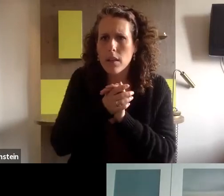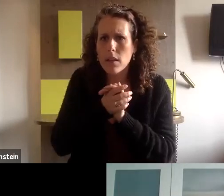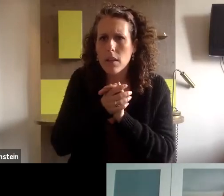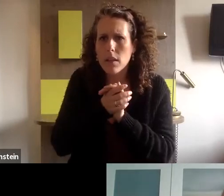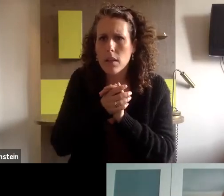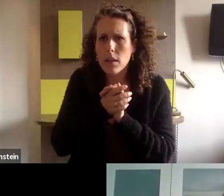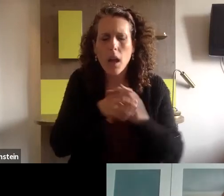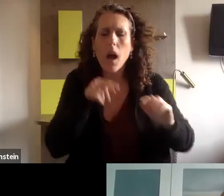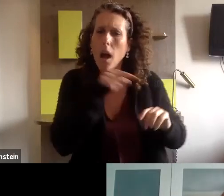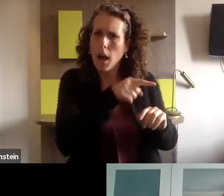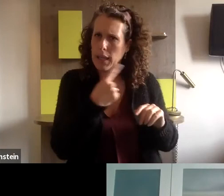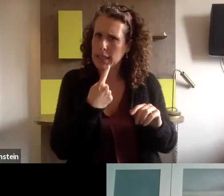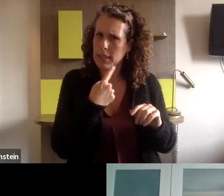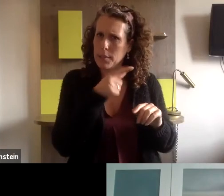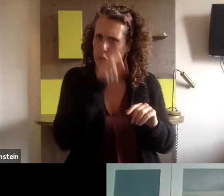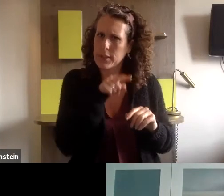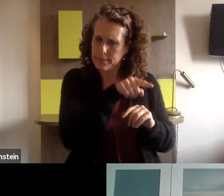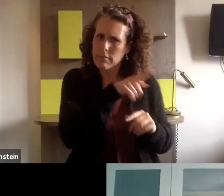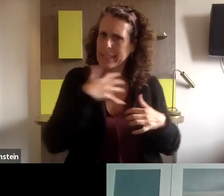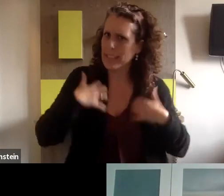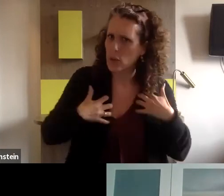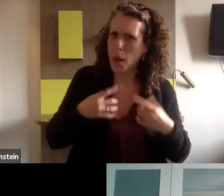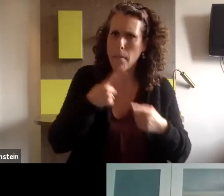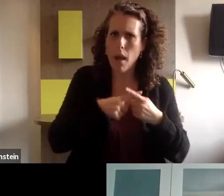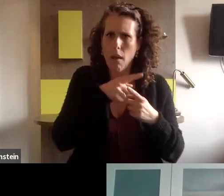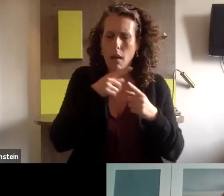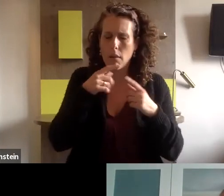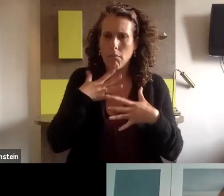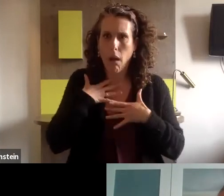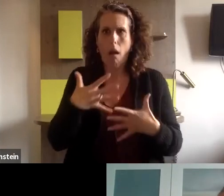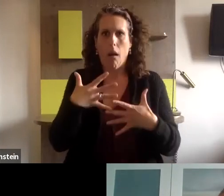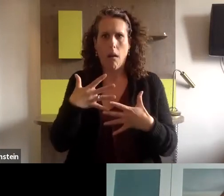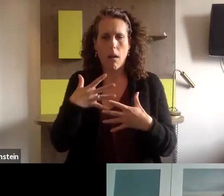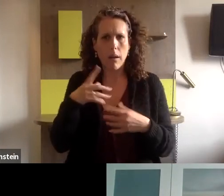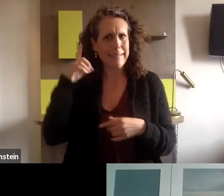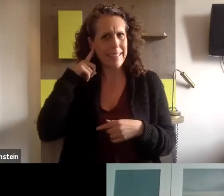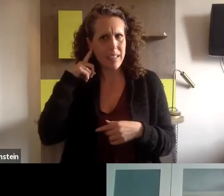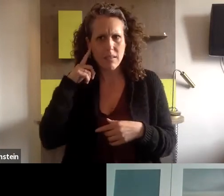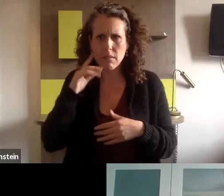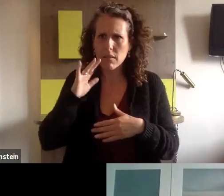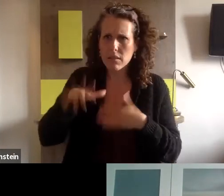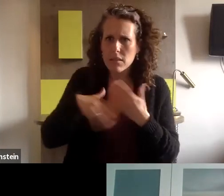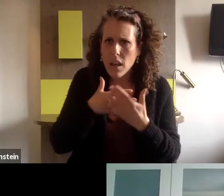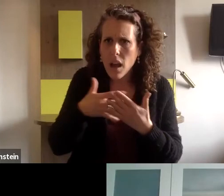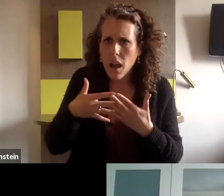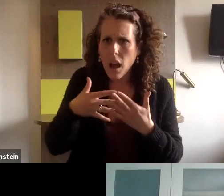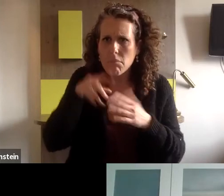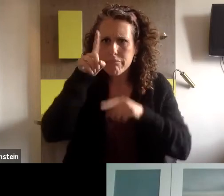and surprised to hear of the different sign languages in